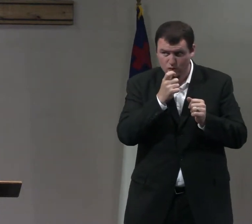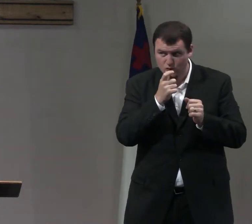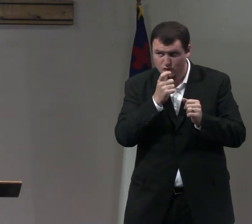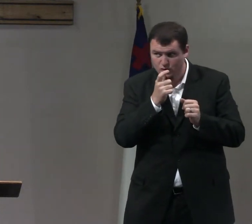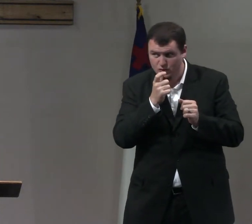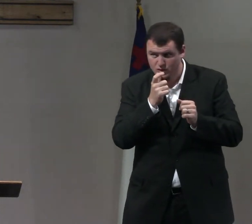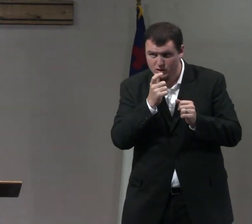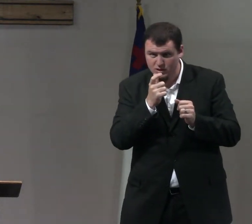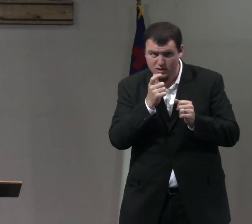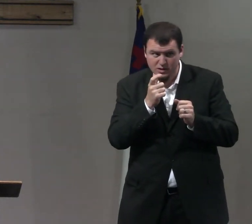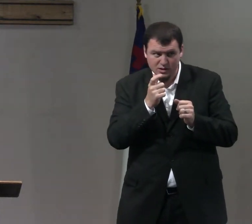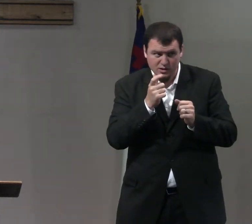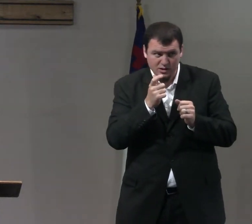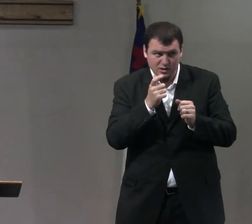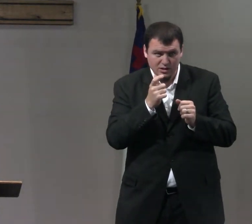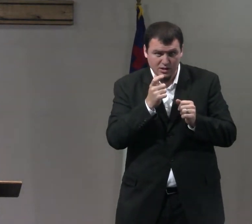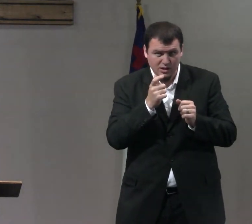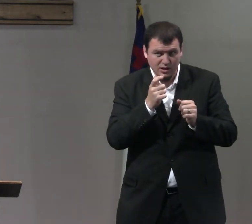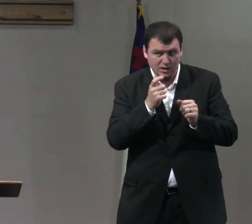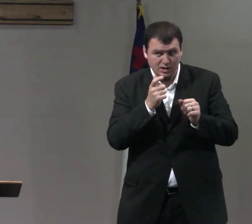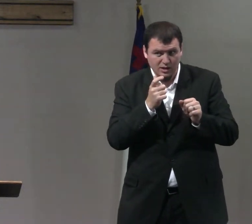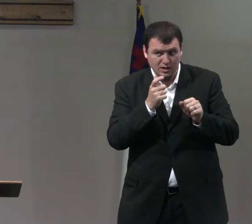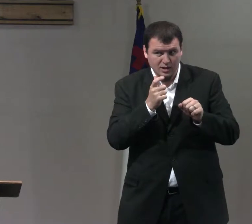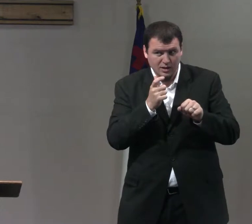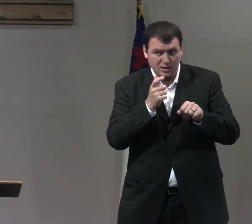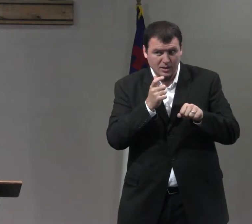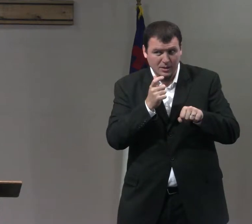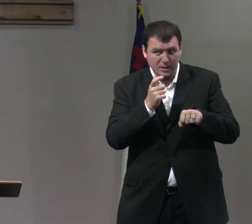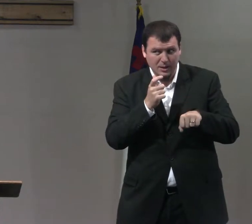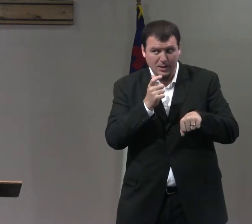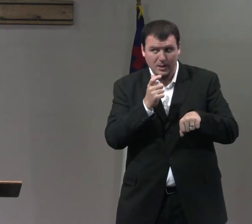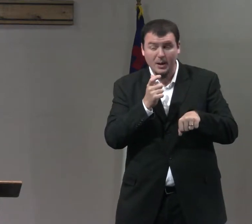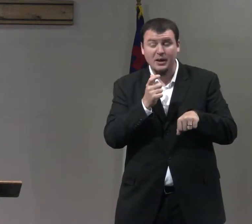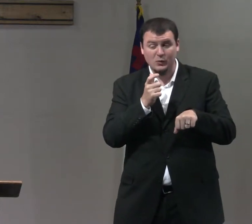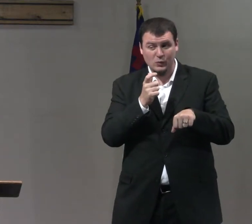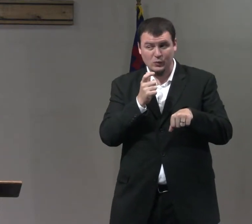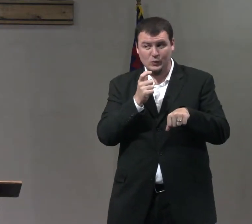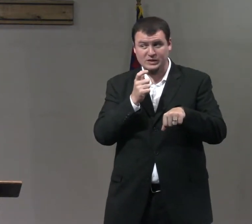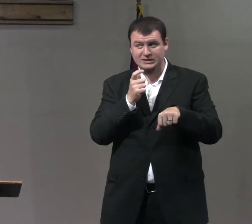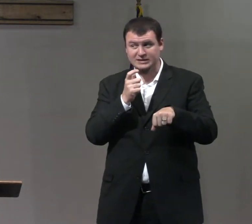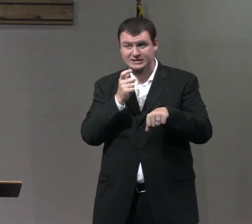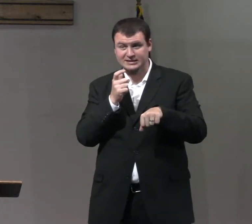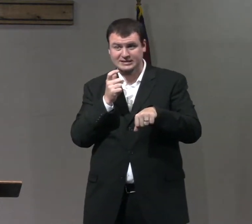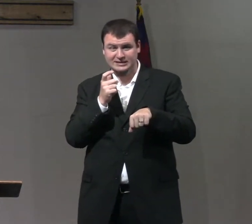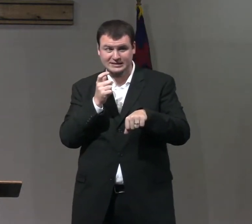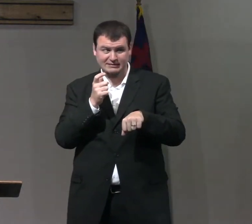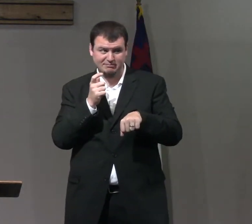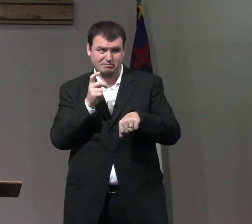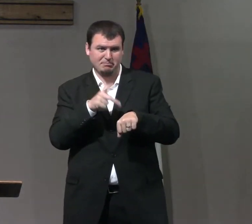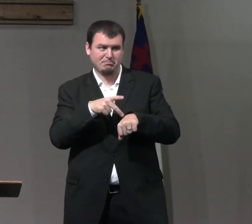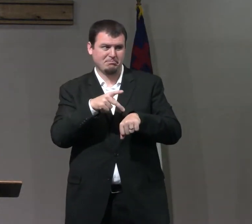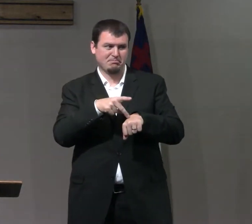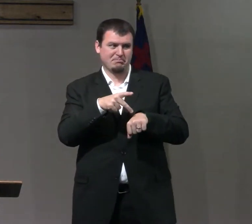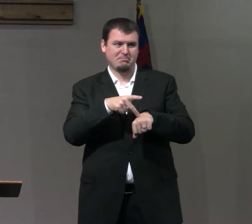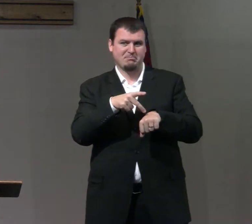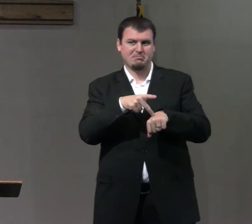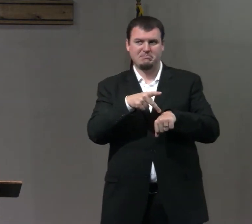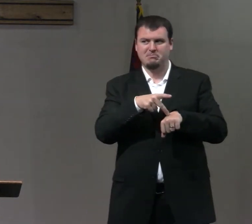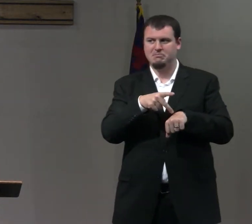And then 2 weeks ago, who did we talk about that was our example? Who was our example 2 weeks